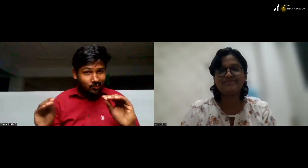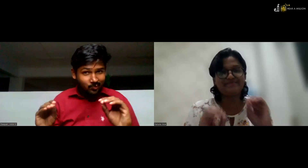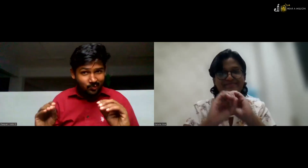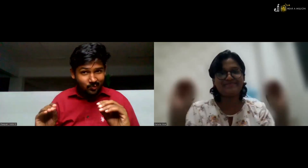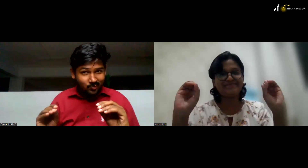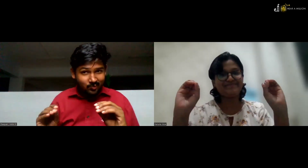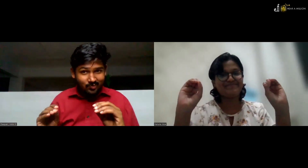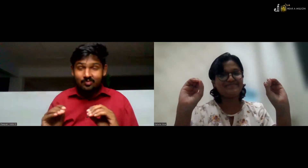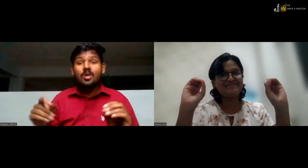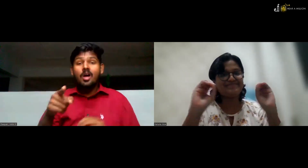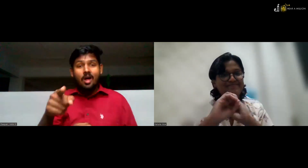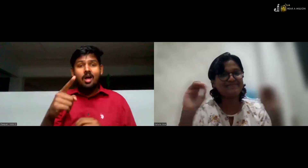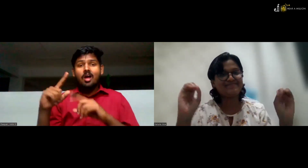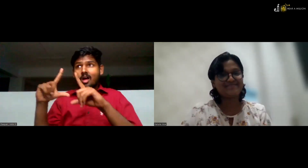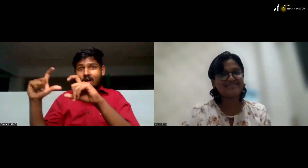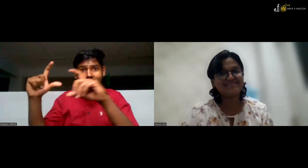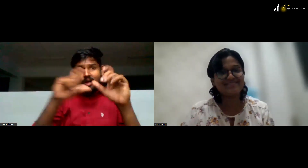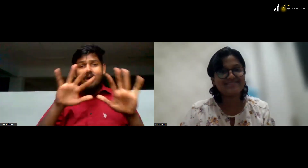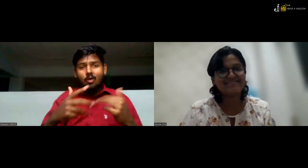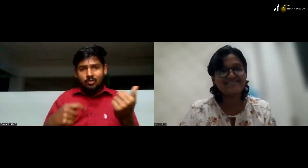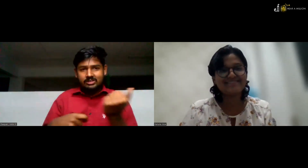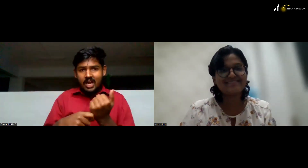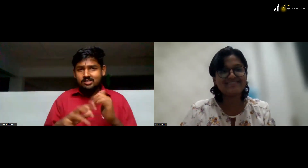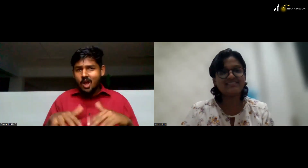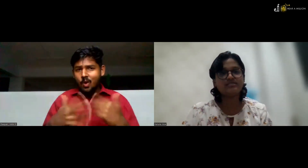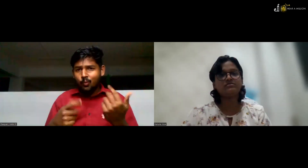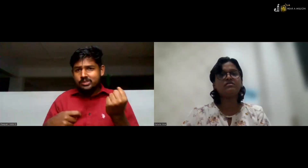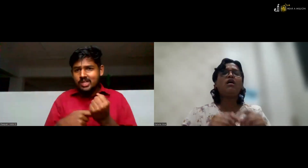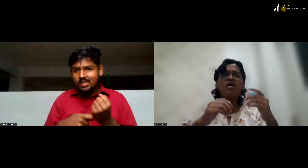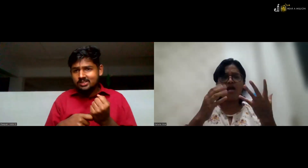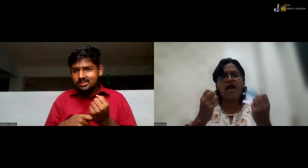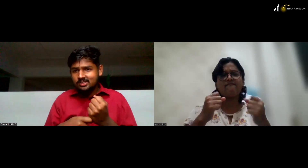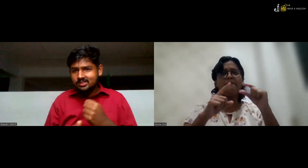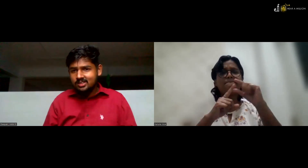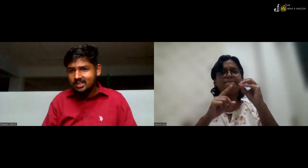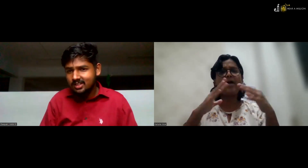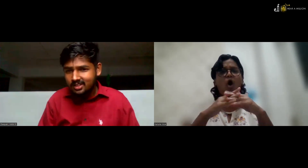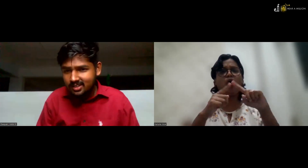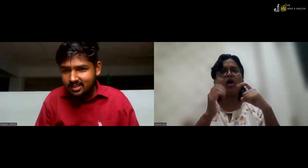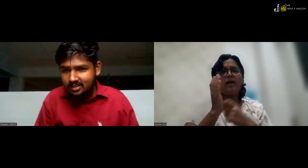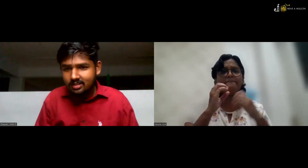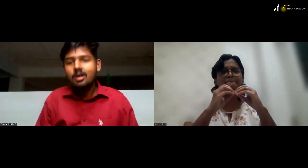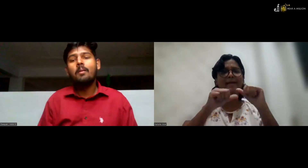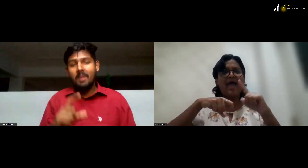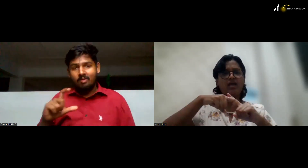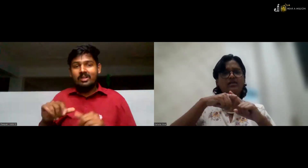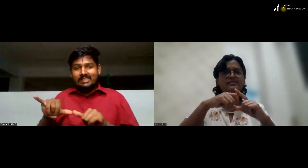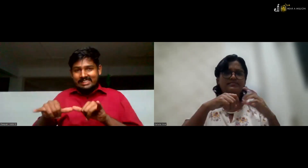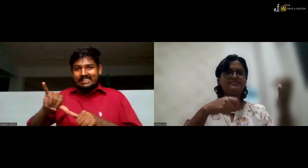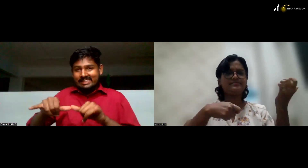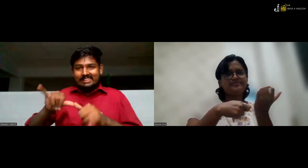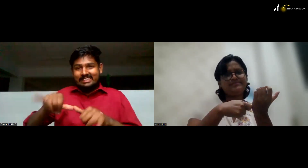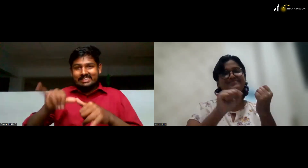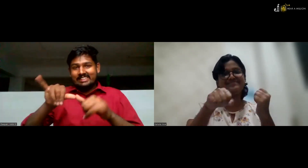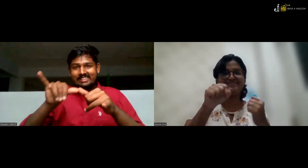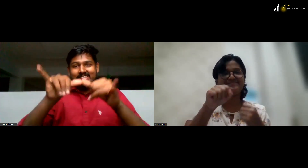took 4.5 half days, and with no internet. Yes, with no internet. And what about the charging? So